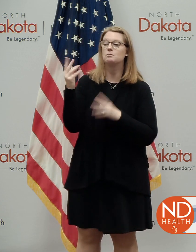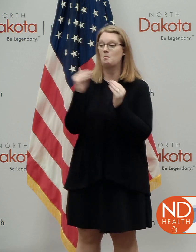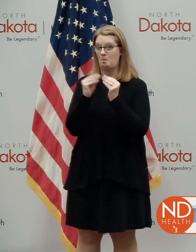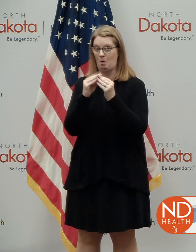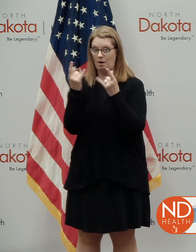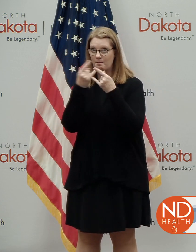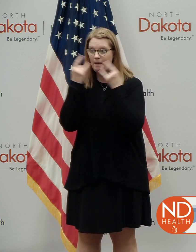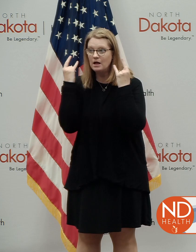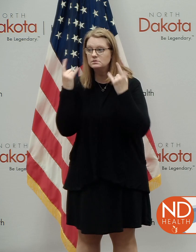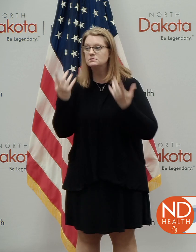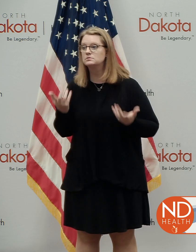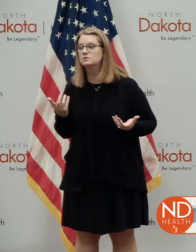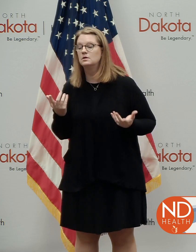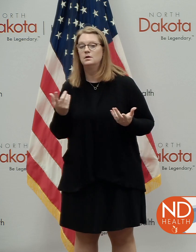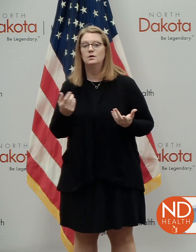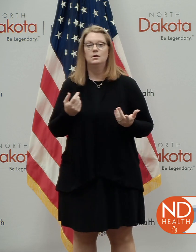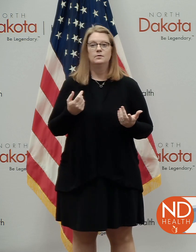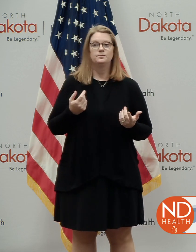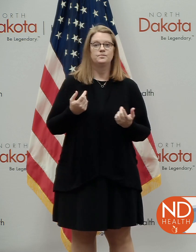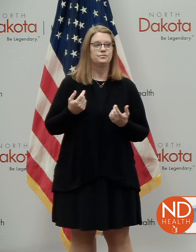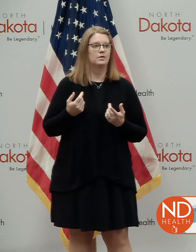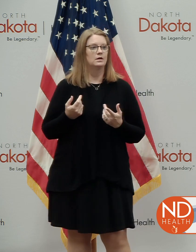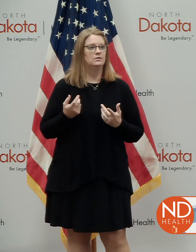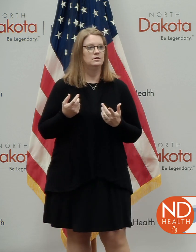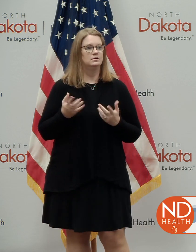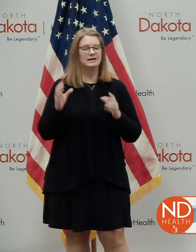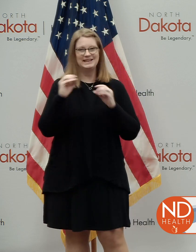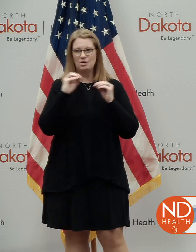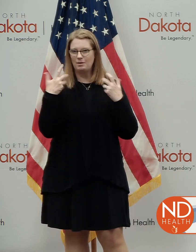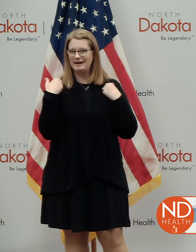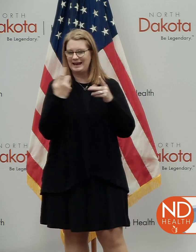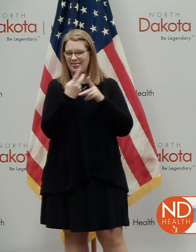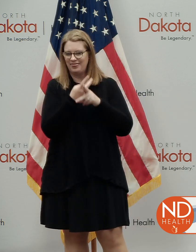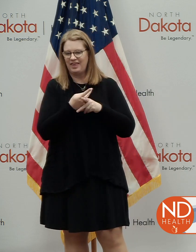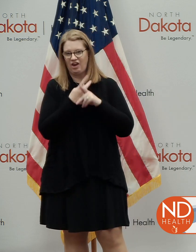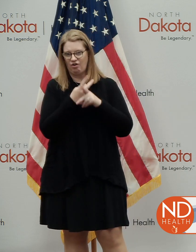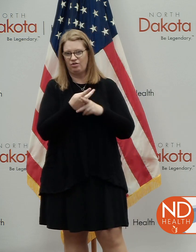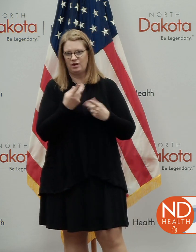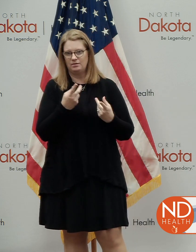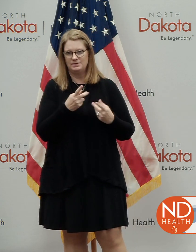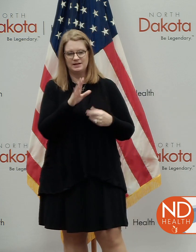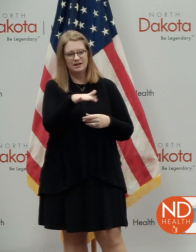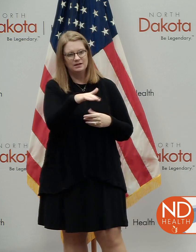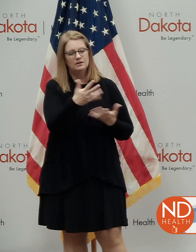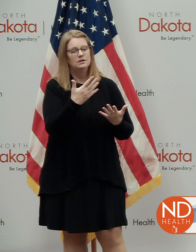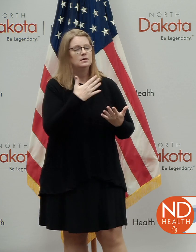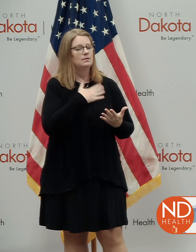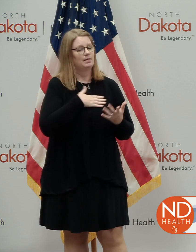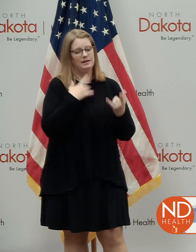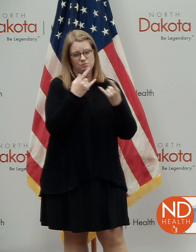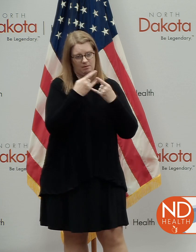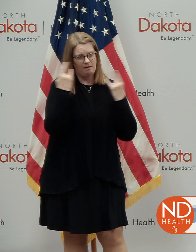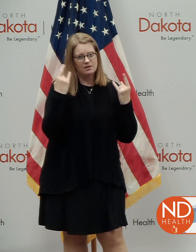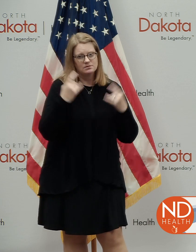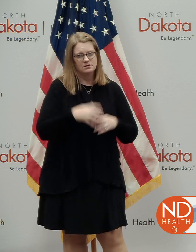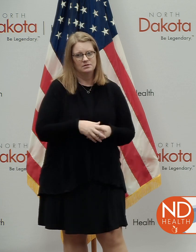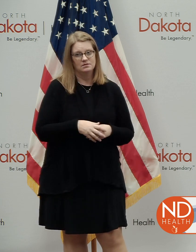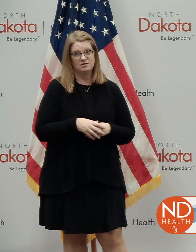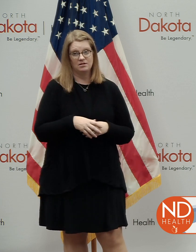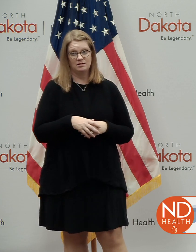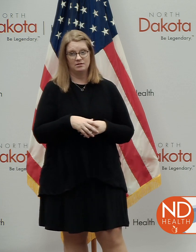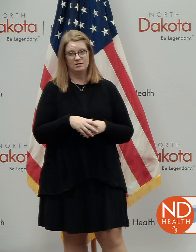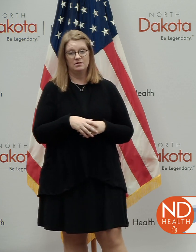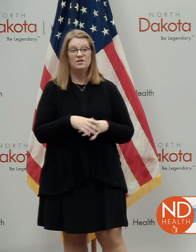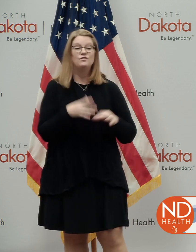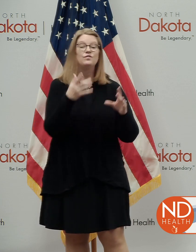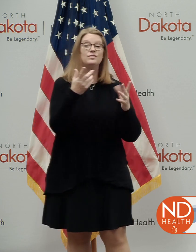There's nobody in healthcare who would look at you and say anything but please, please wear masks.